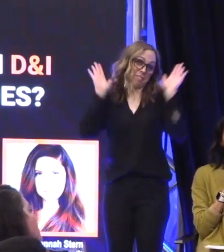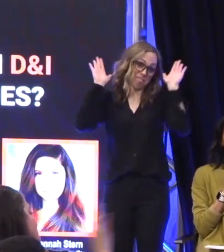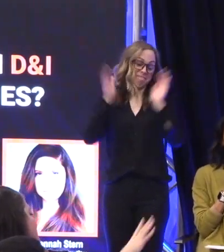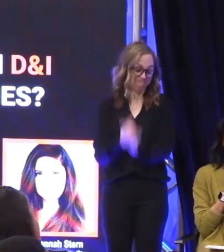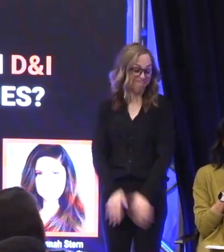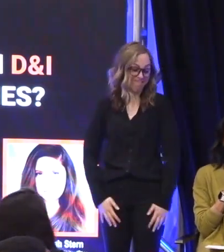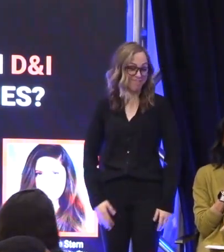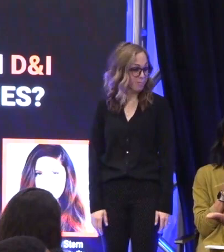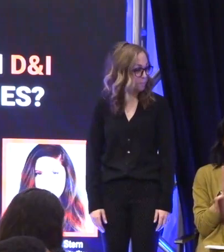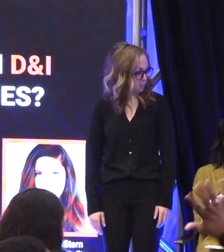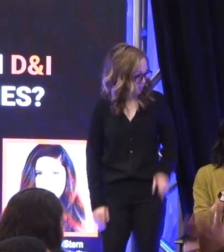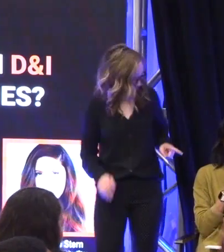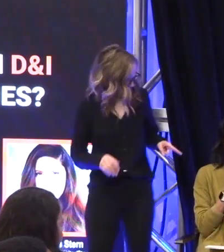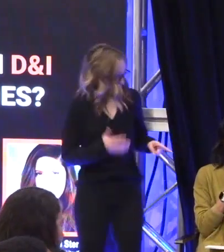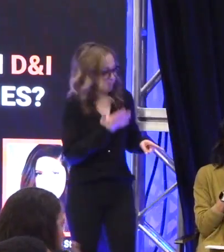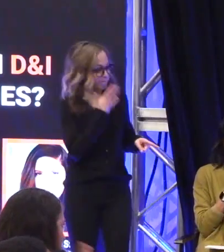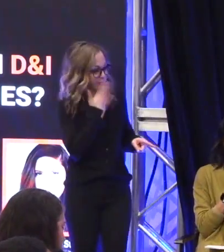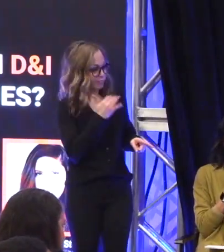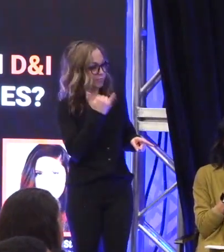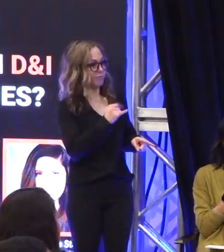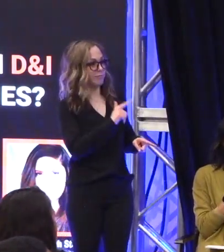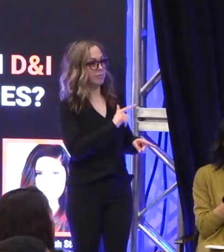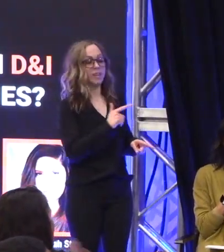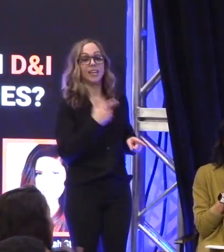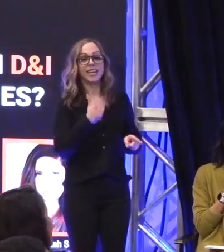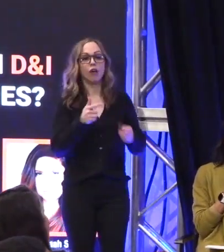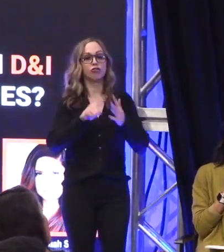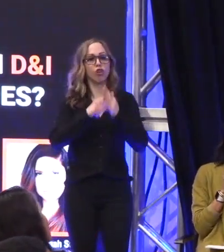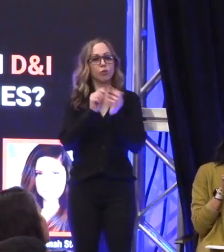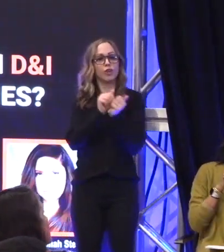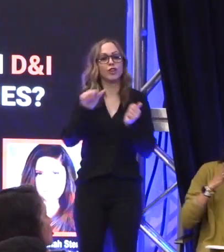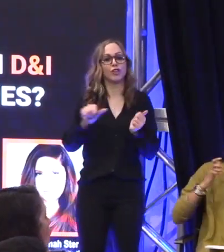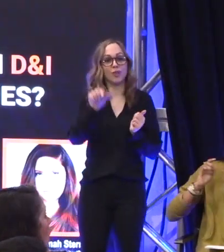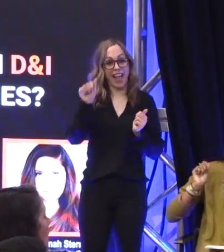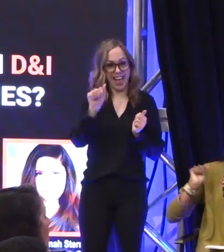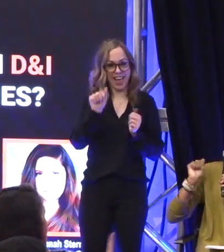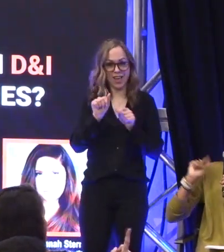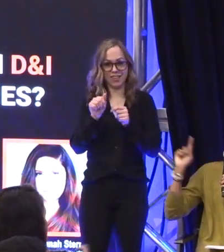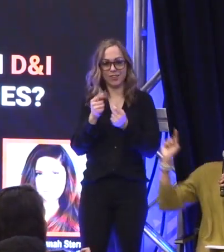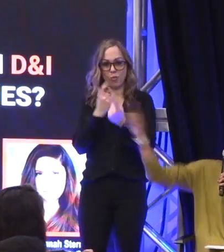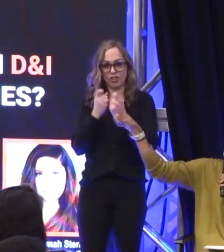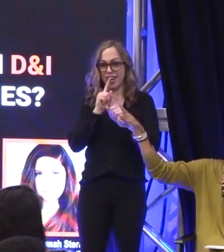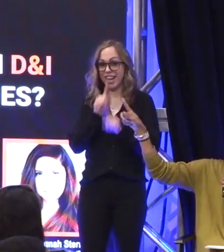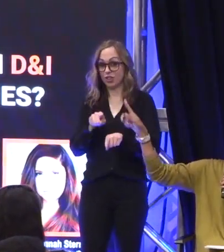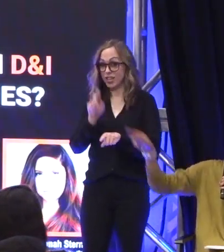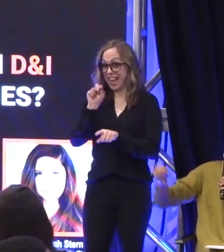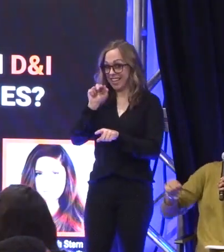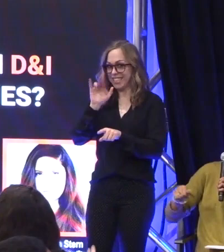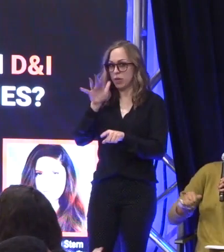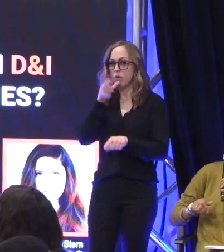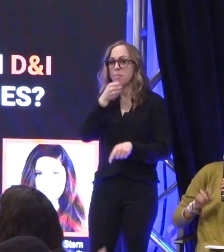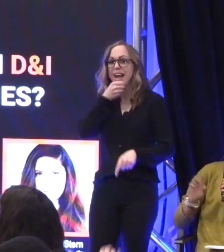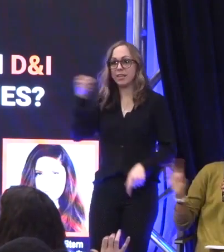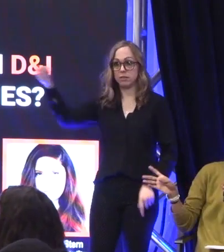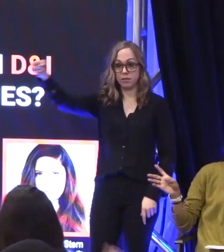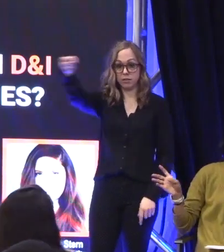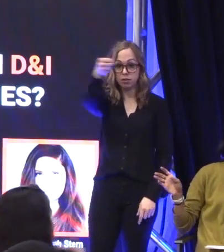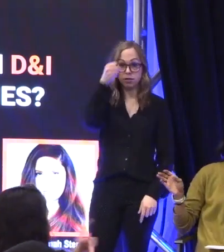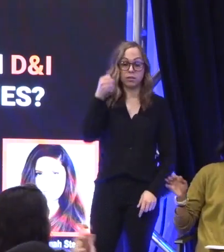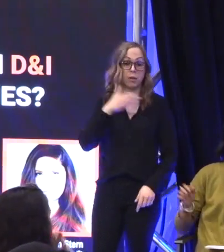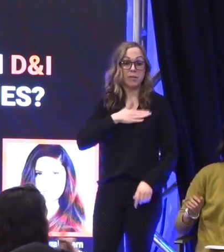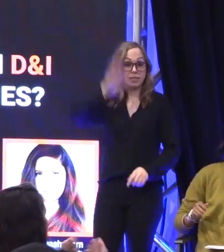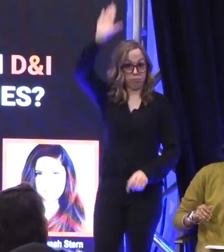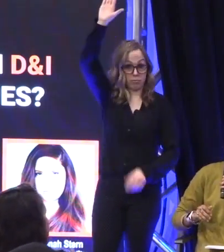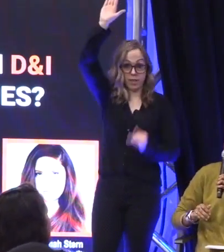you. We're gonna go to our Q&A now. Nancy is going to be running around, so